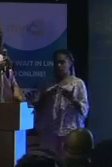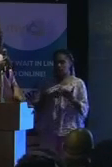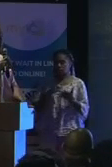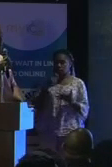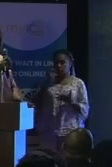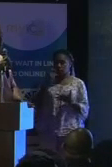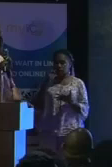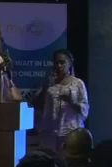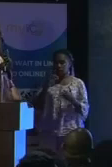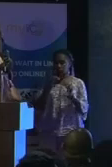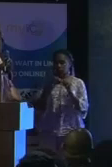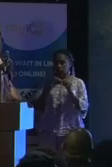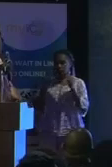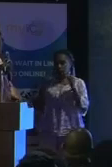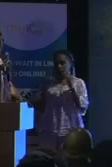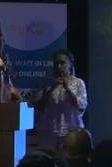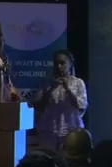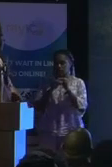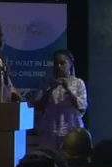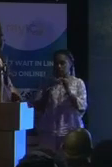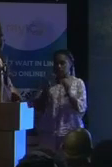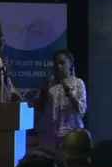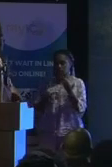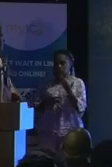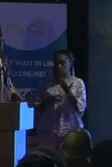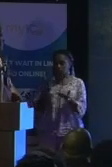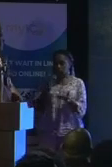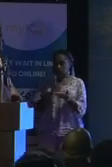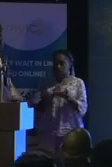lodgements on salary wages tax.